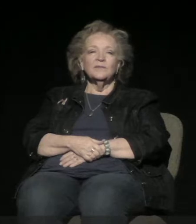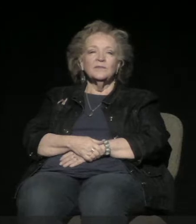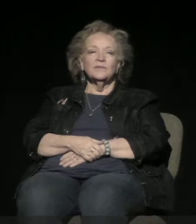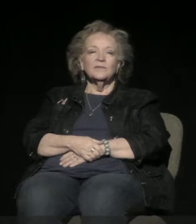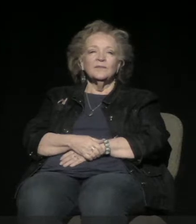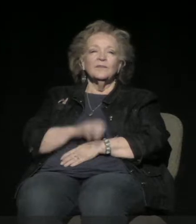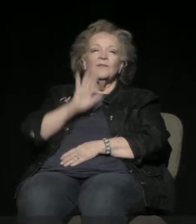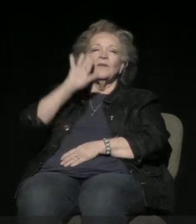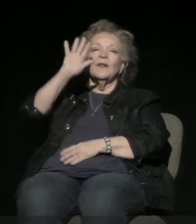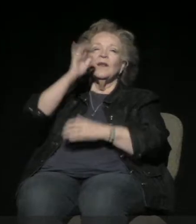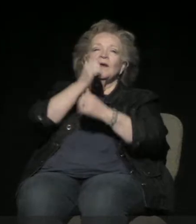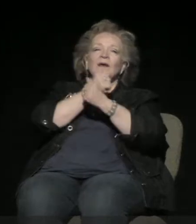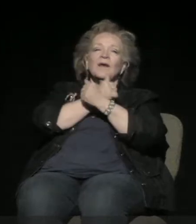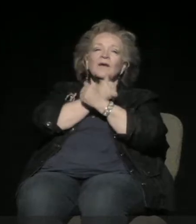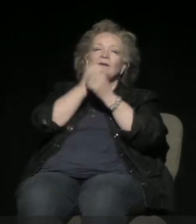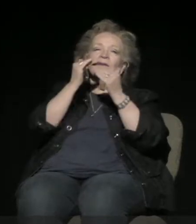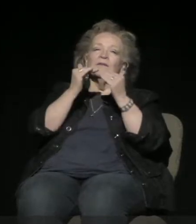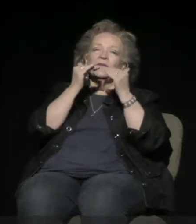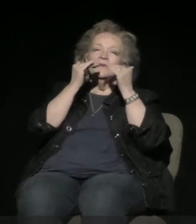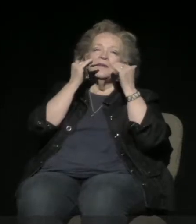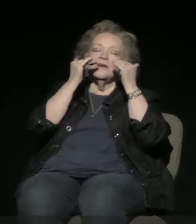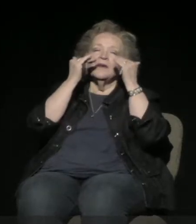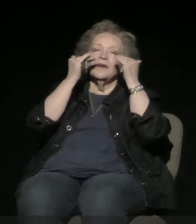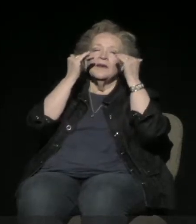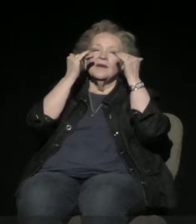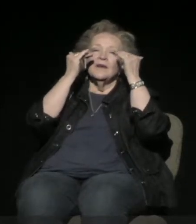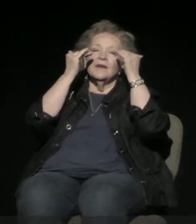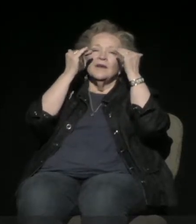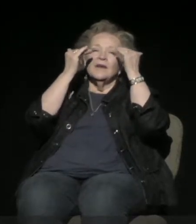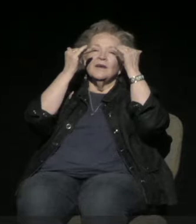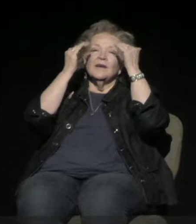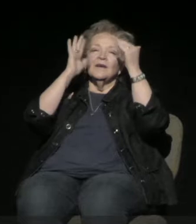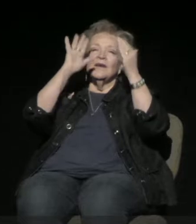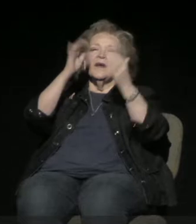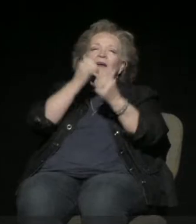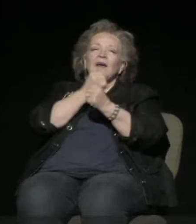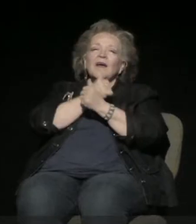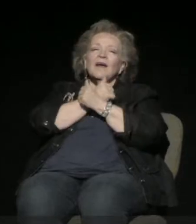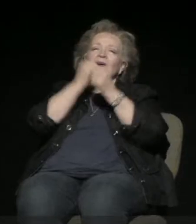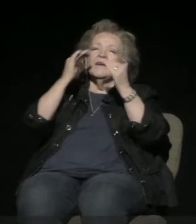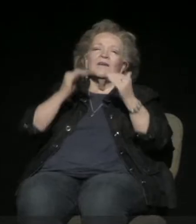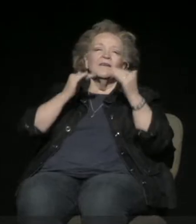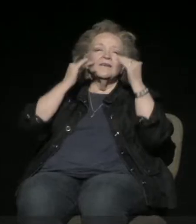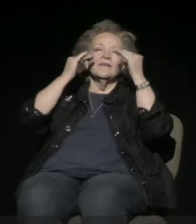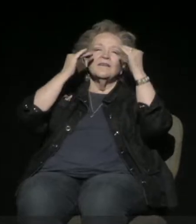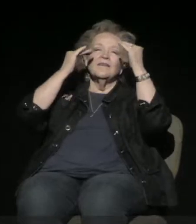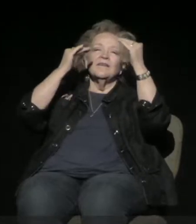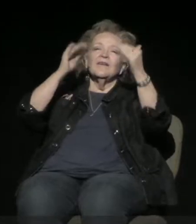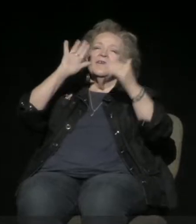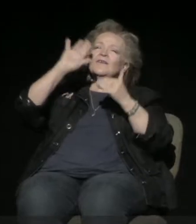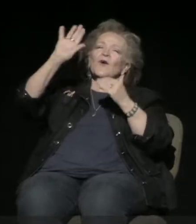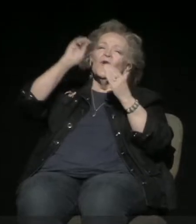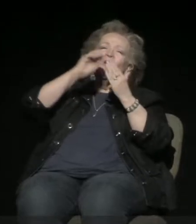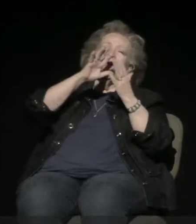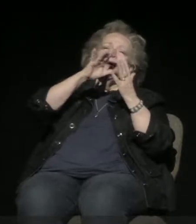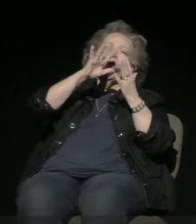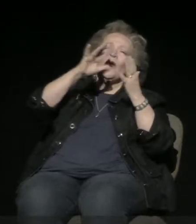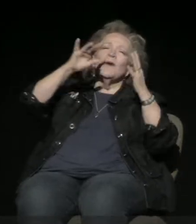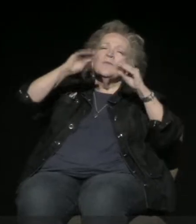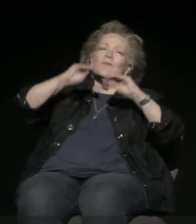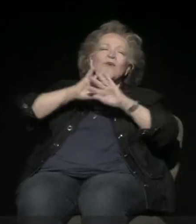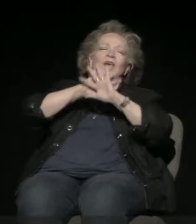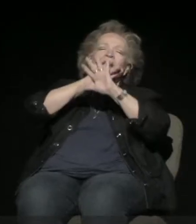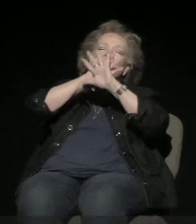Your Love Is Higher Your Love Is Higher Your